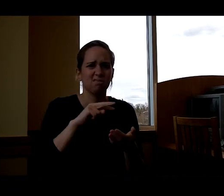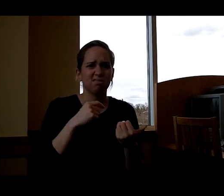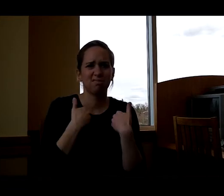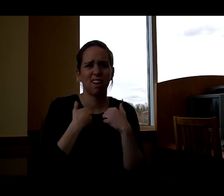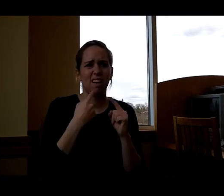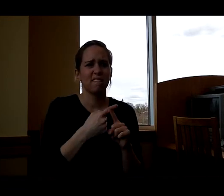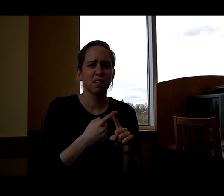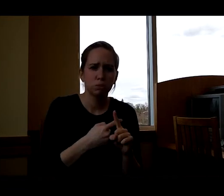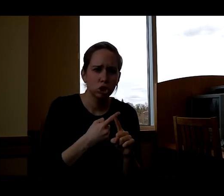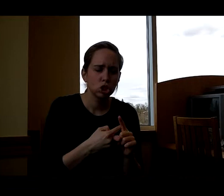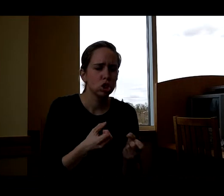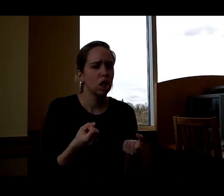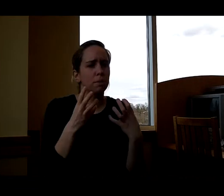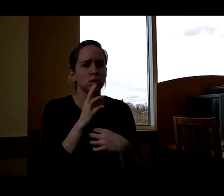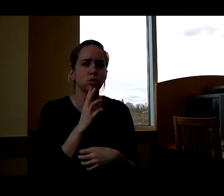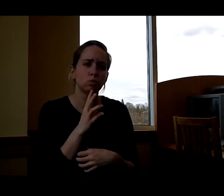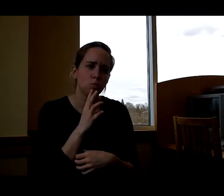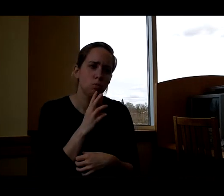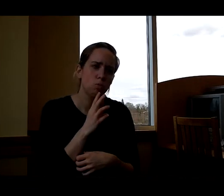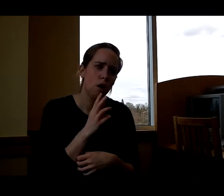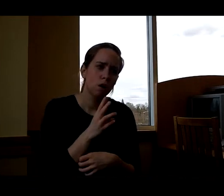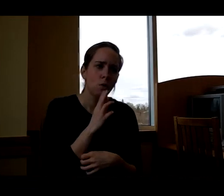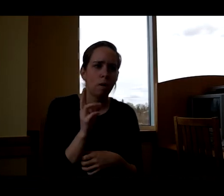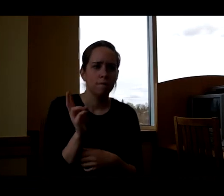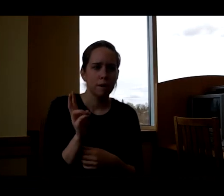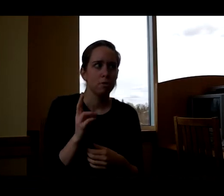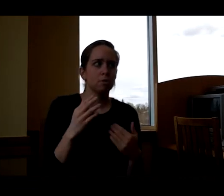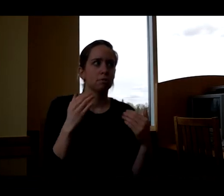with how much water or water vapor that air can hold at that time.